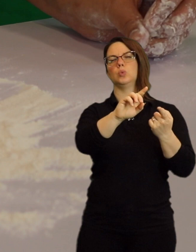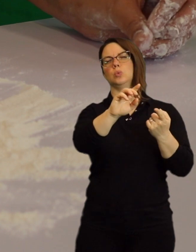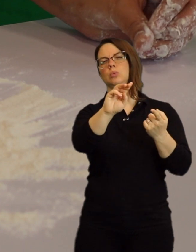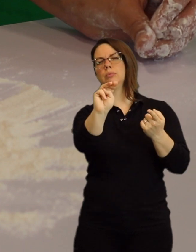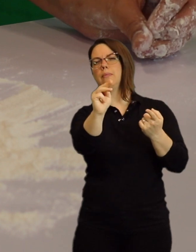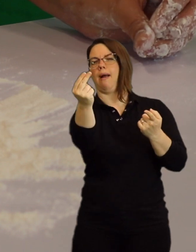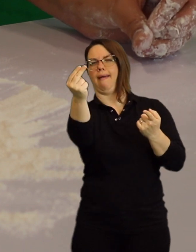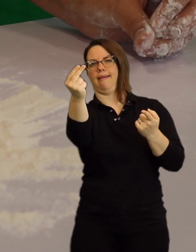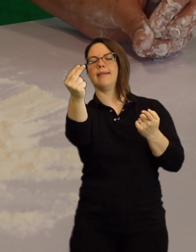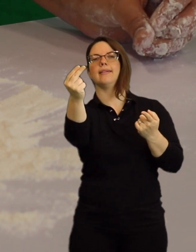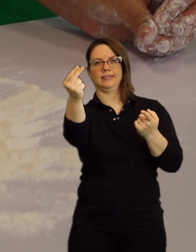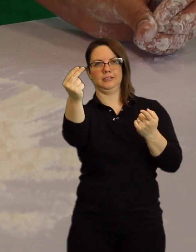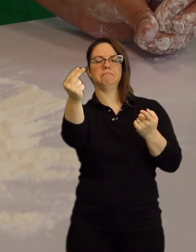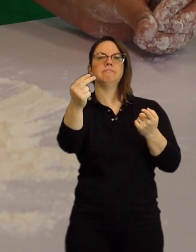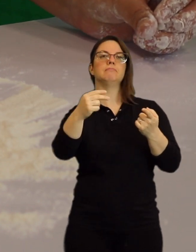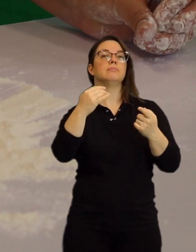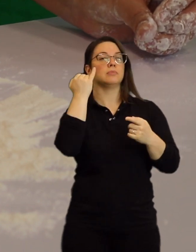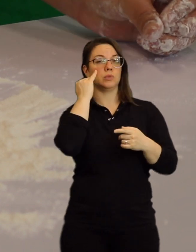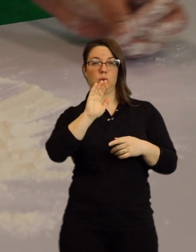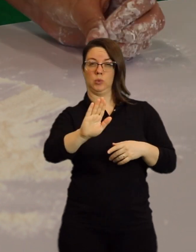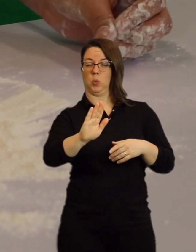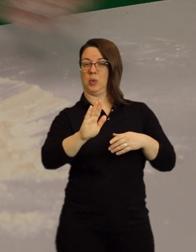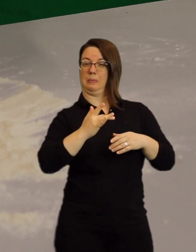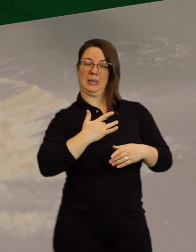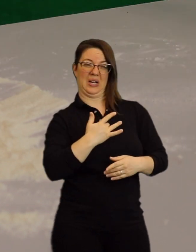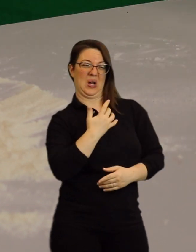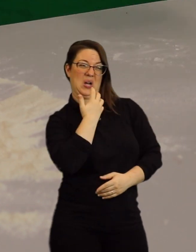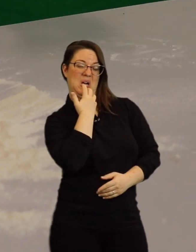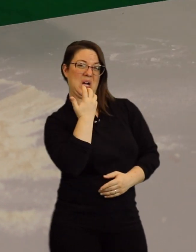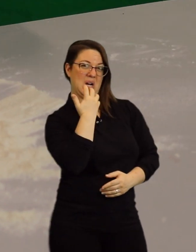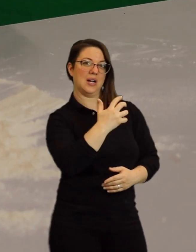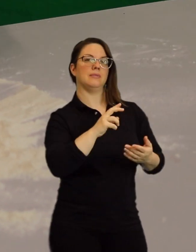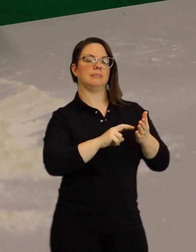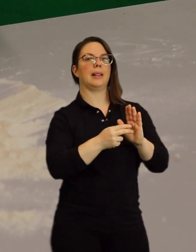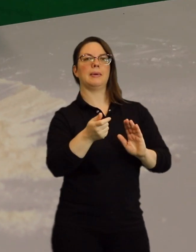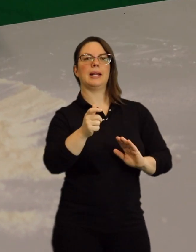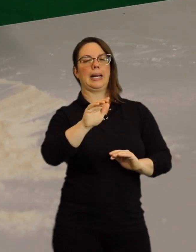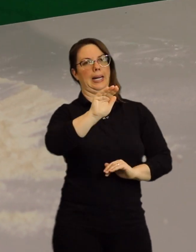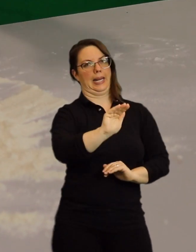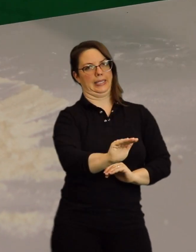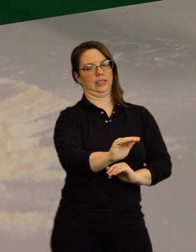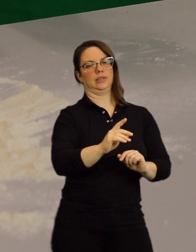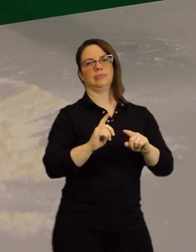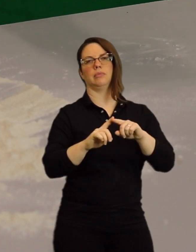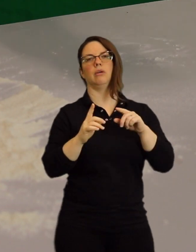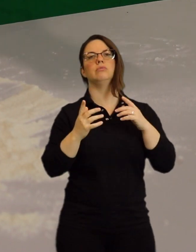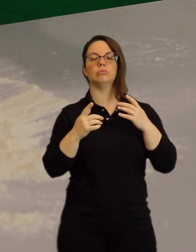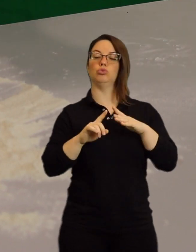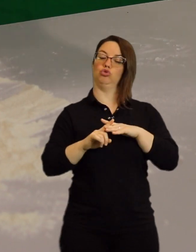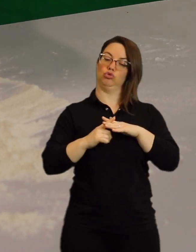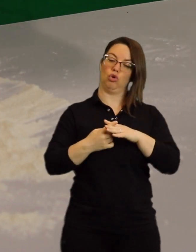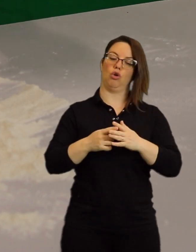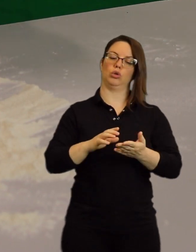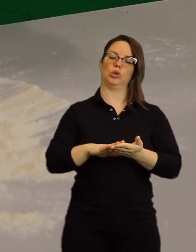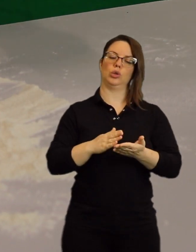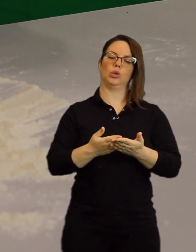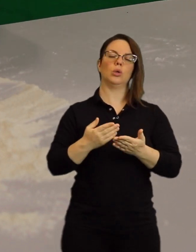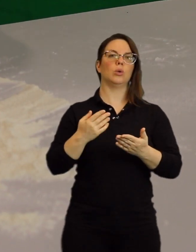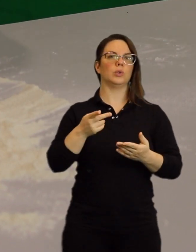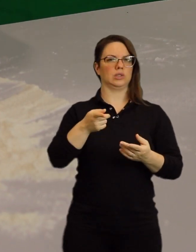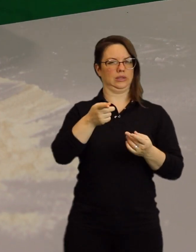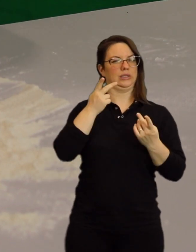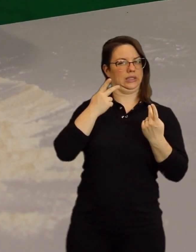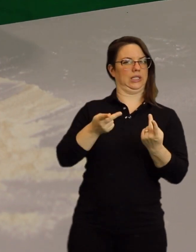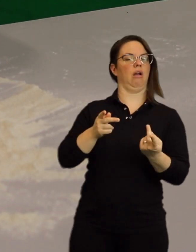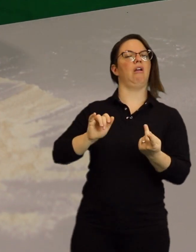have a really hot oven, obviously turn it down, but once we start cooking, we'll show you about how hot it is, and you'll be able to see once